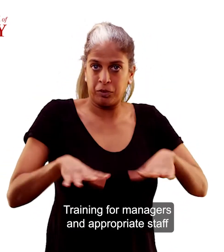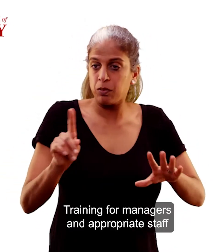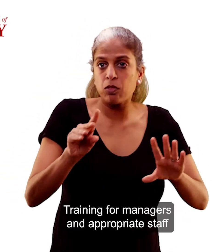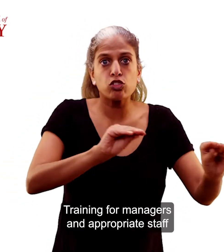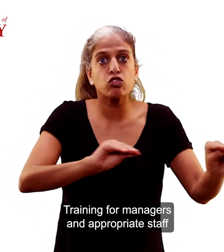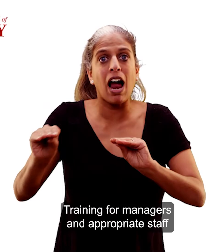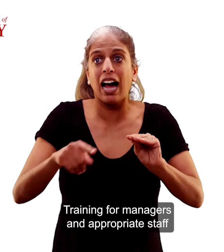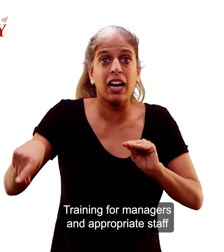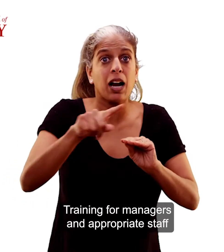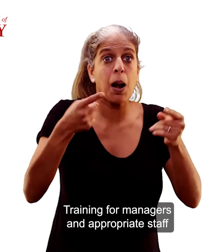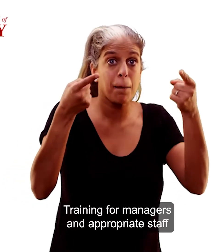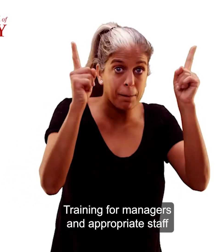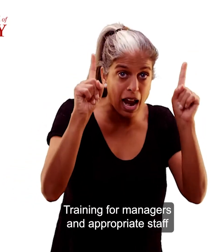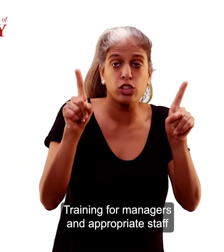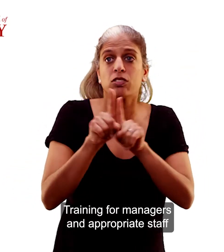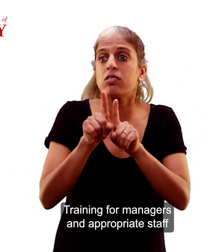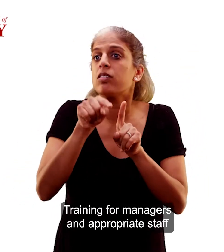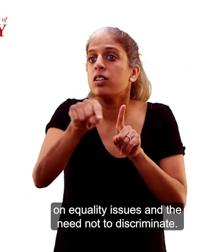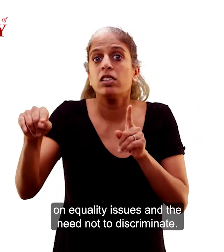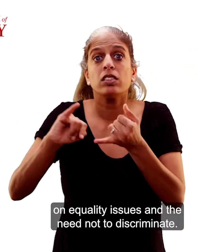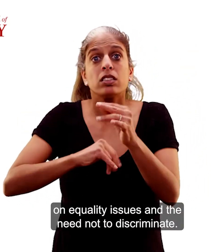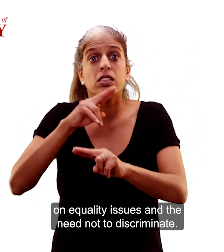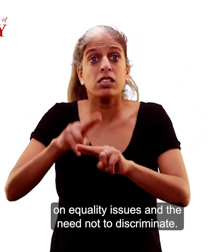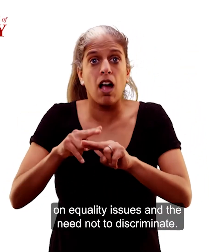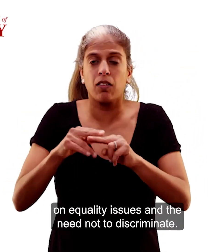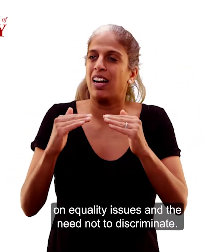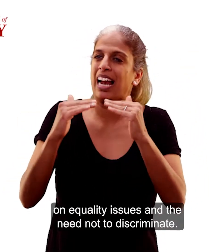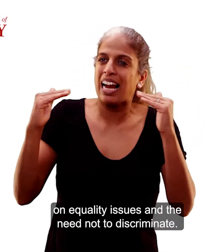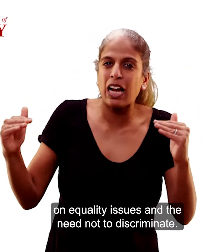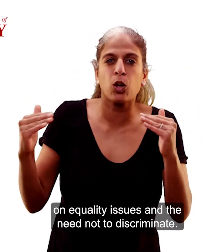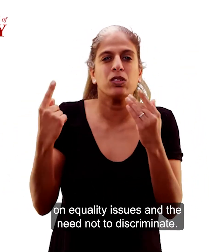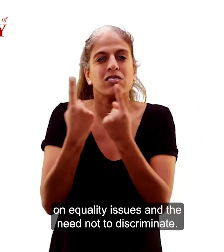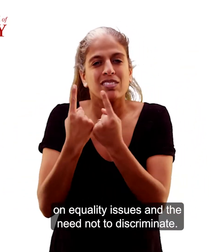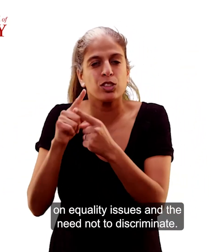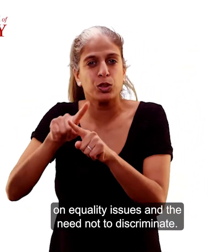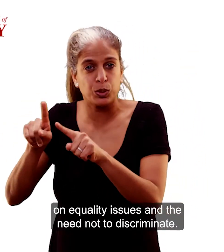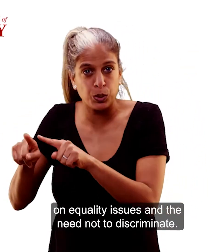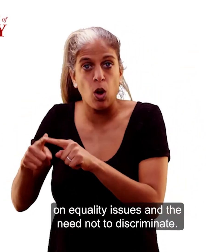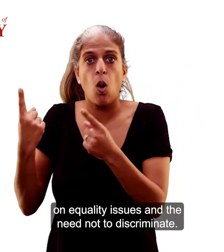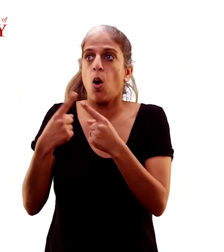Training for managers and appropriate staff on equality issues and the need not to discriminate.